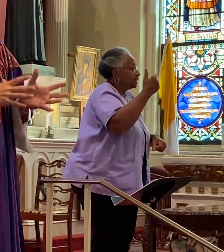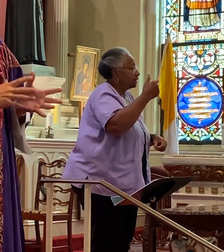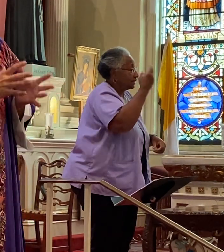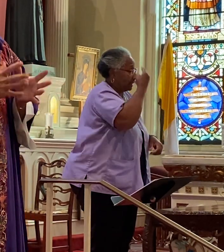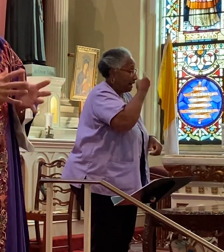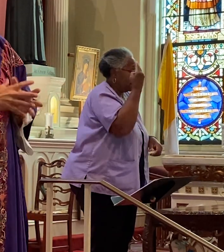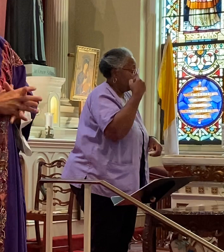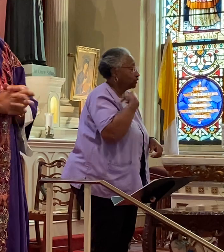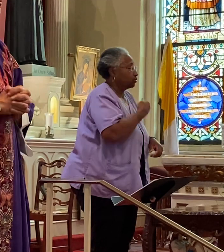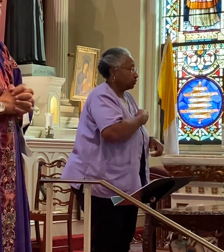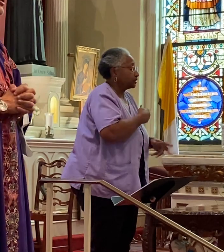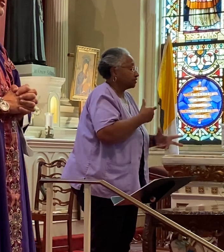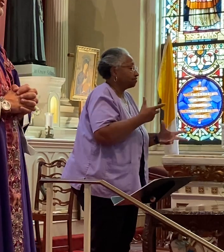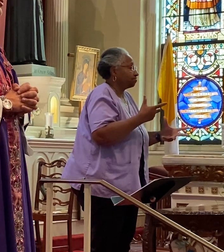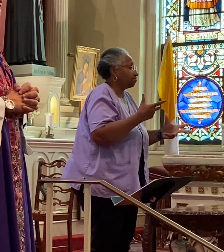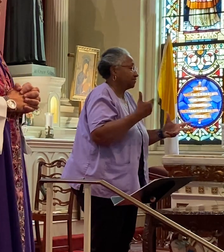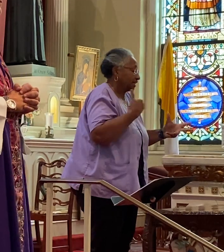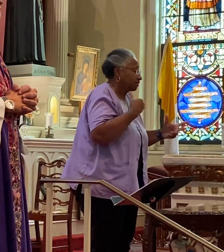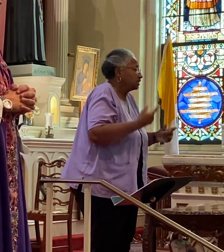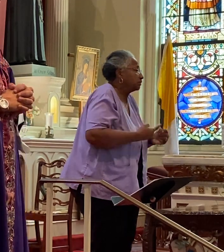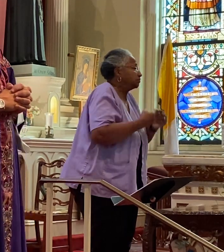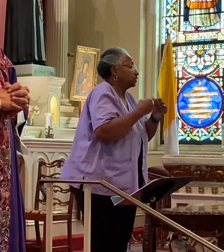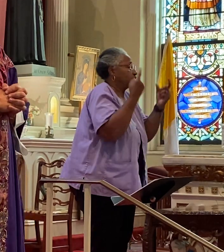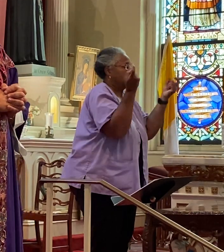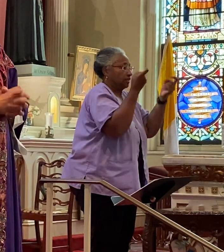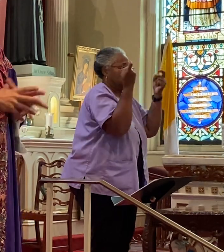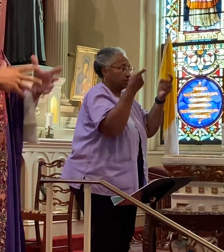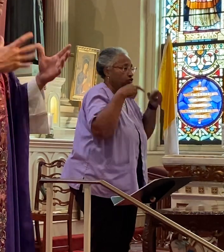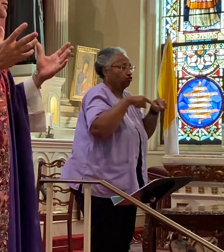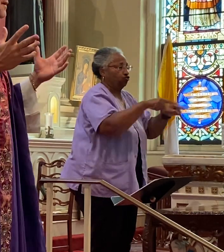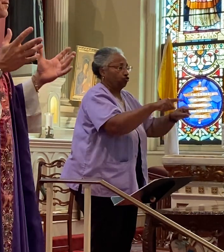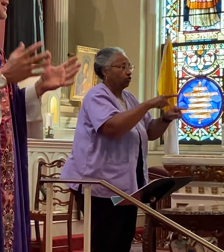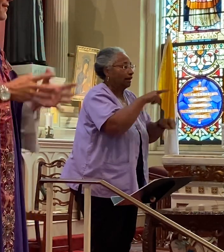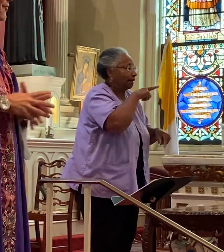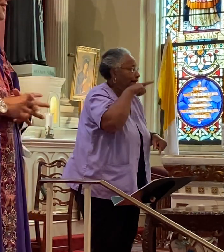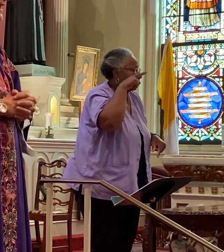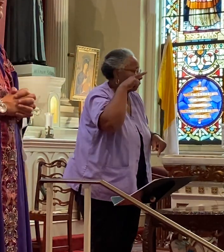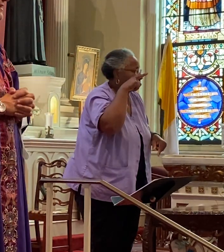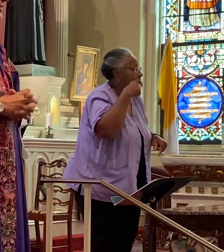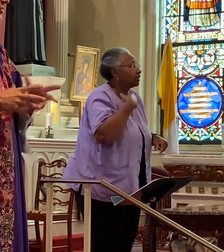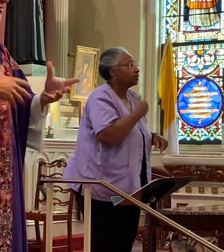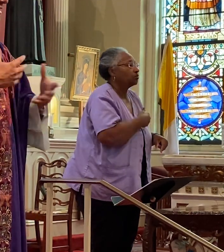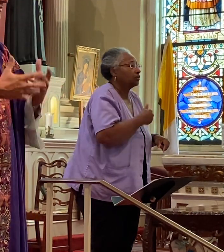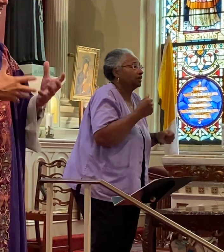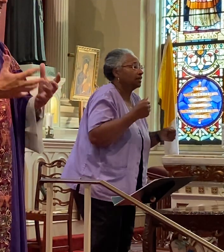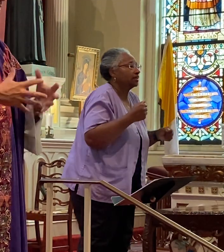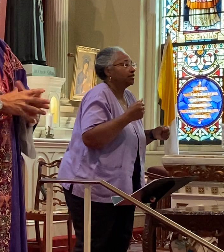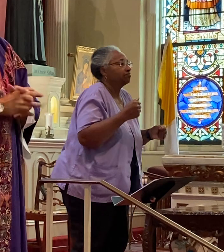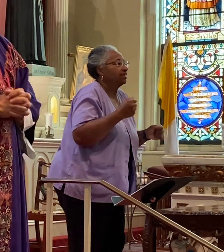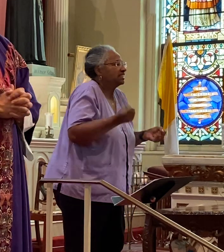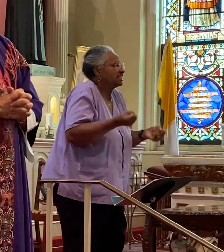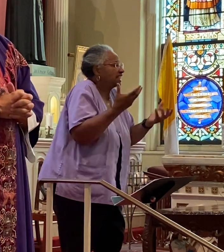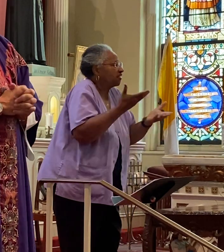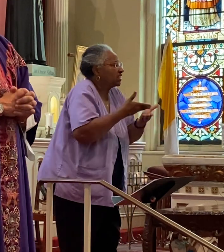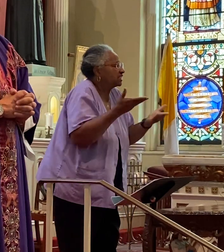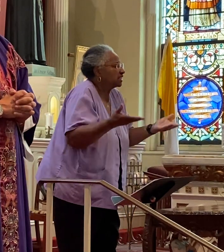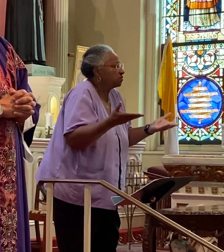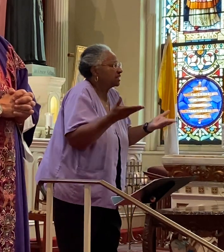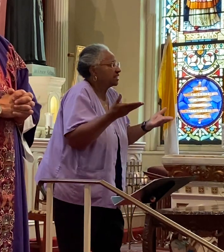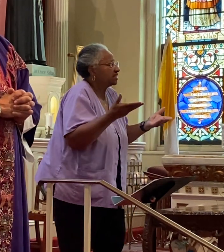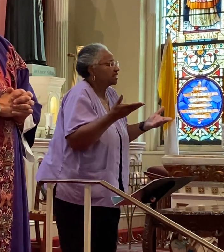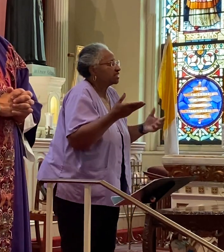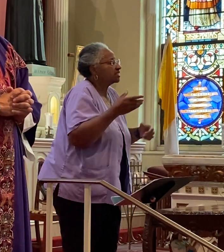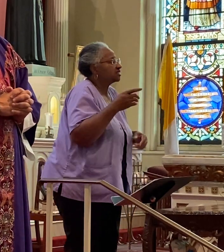have special celebrations during Lent. We give up something for Lent, so you have a lot of that that